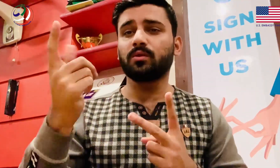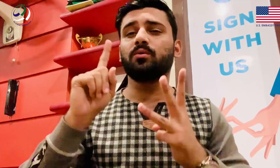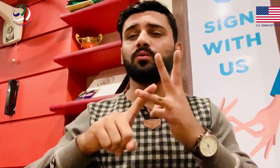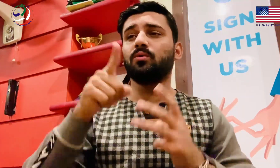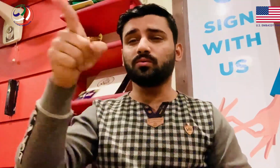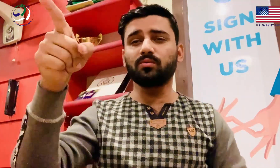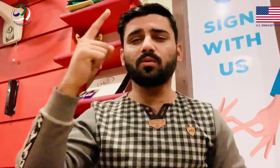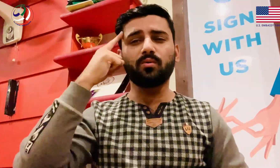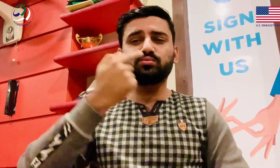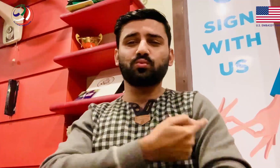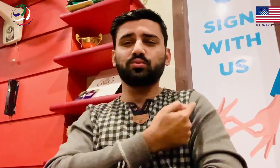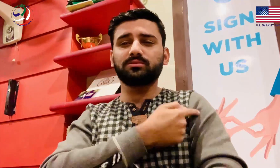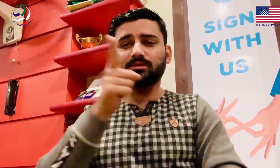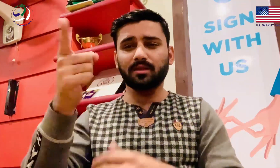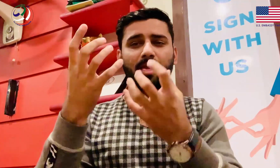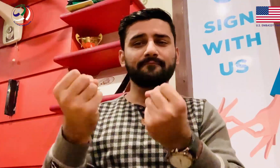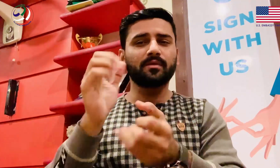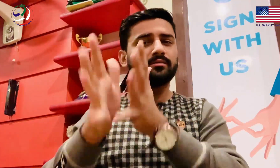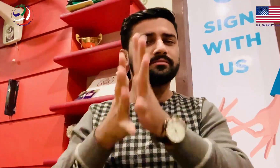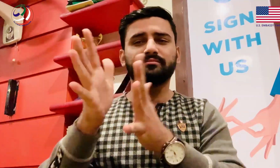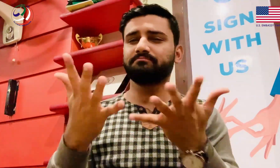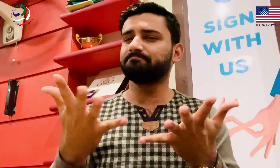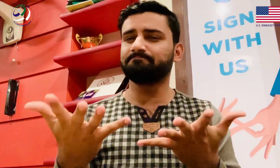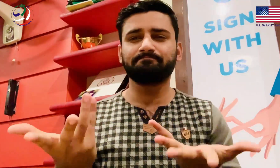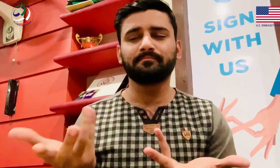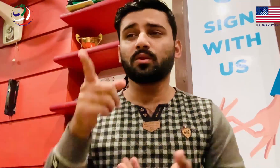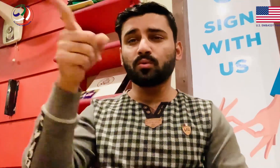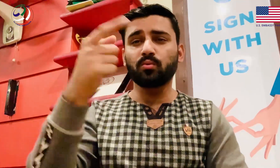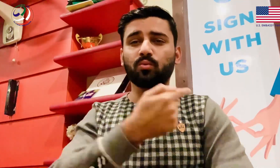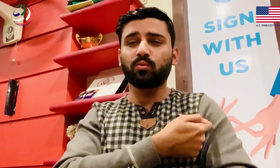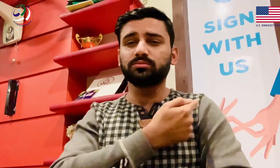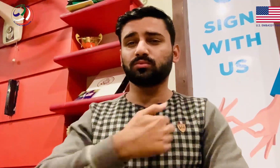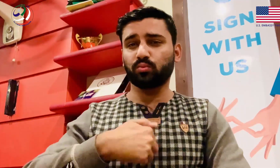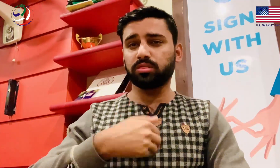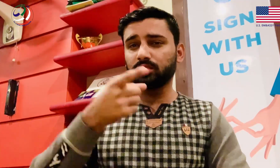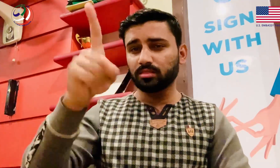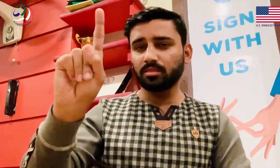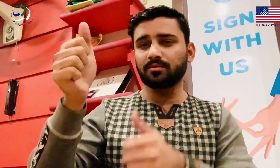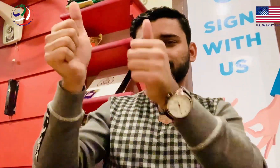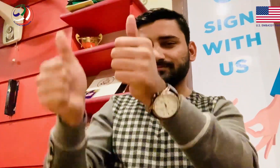Third, there was no sign language interpreters there. If there were an interpreter, it would have been so easy for